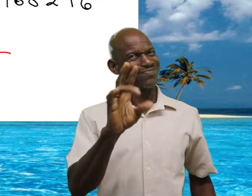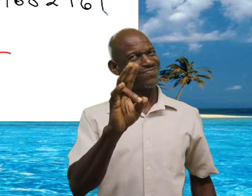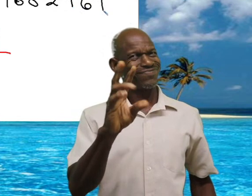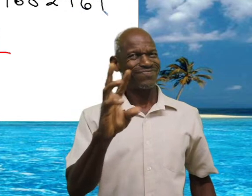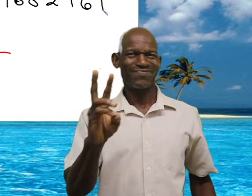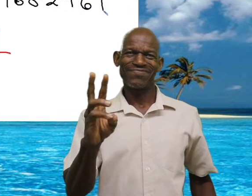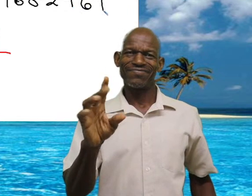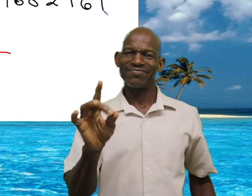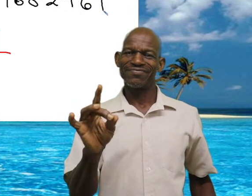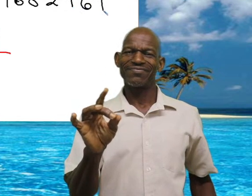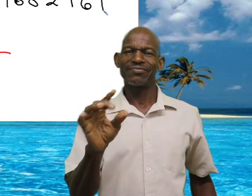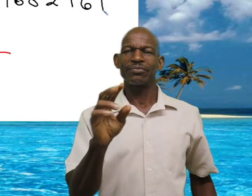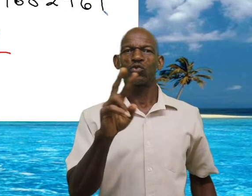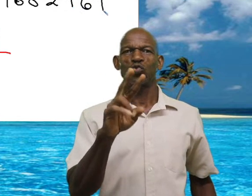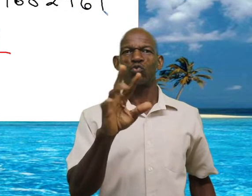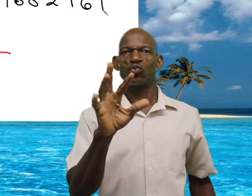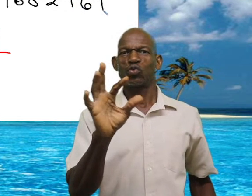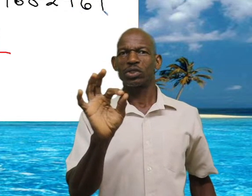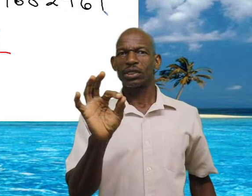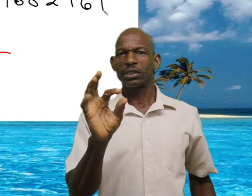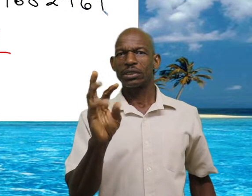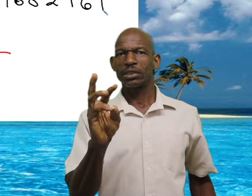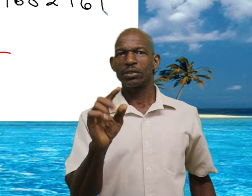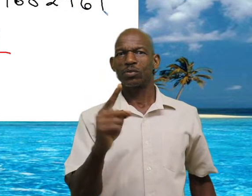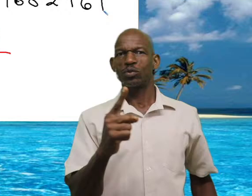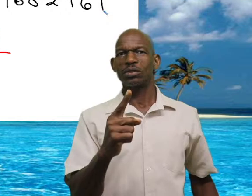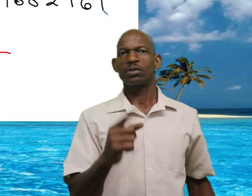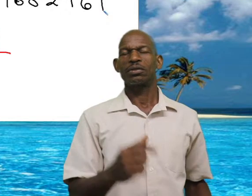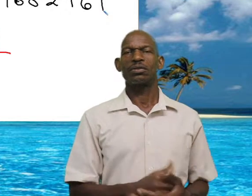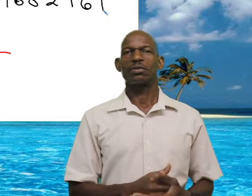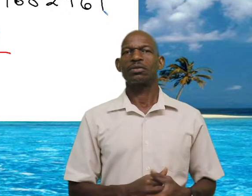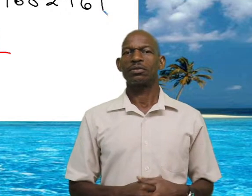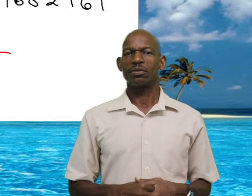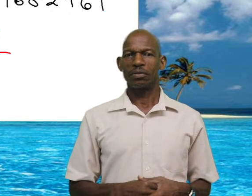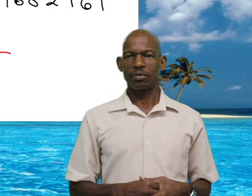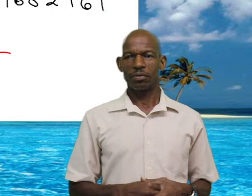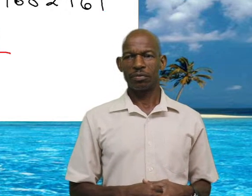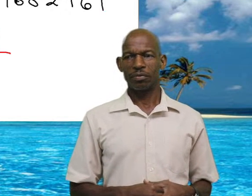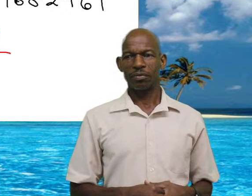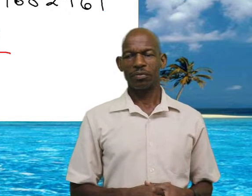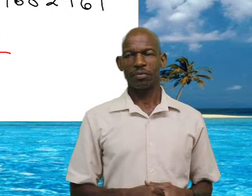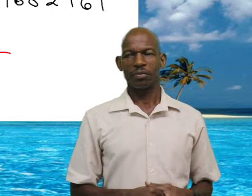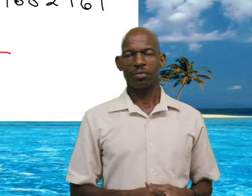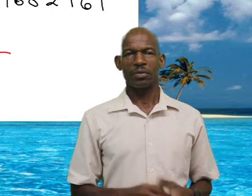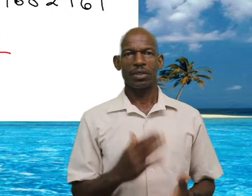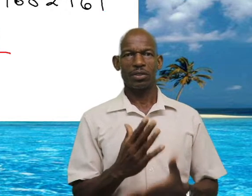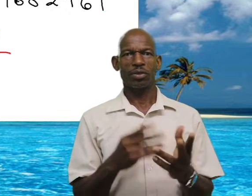for the test. So last term assessment, this term assessment. I'm seeing some people coming on